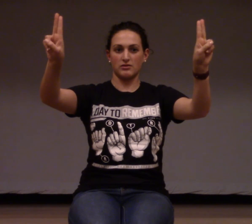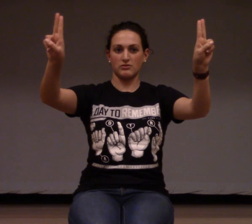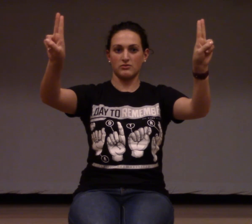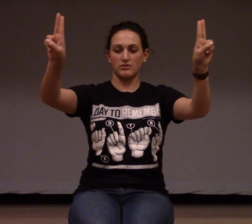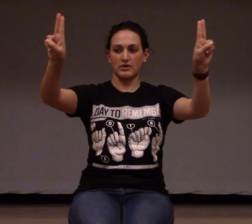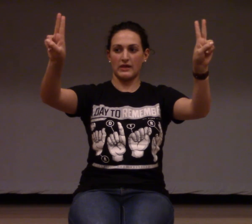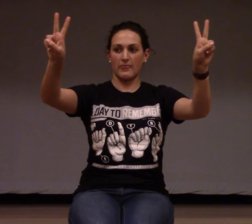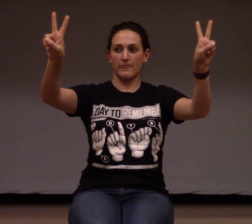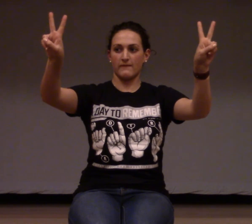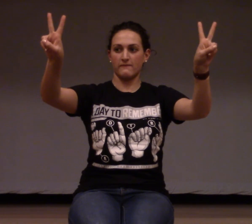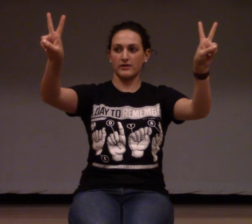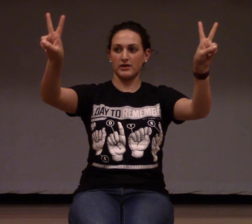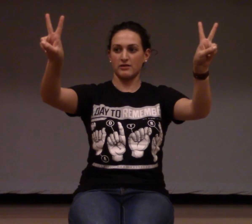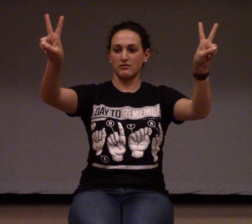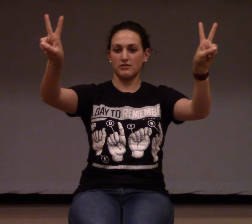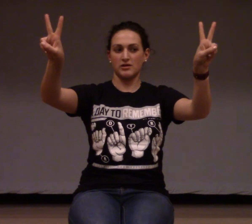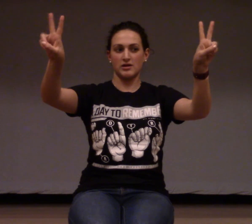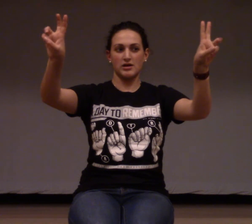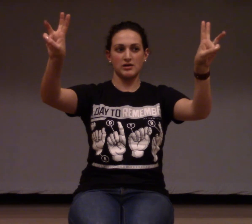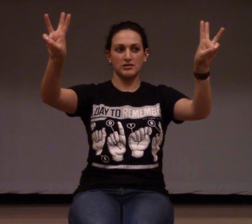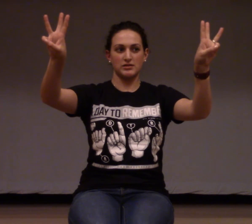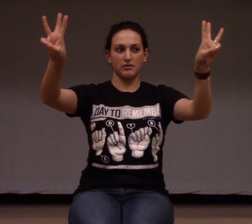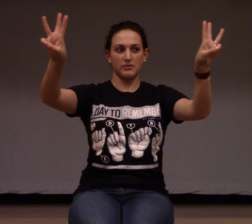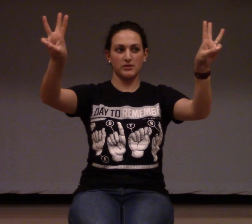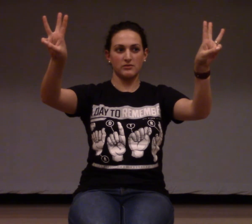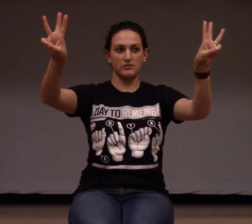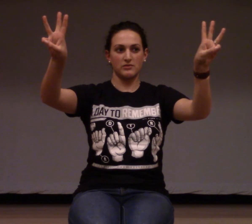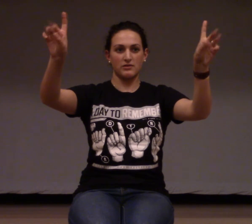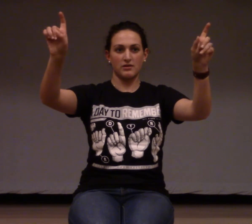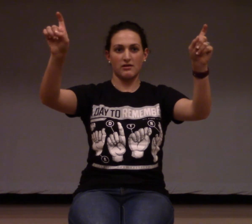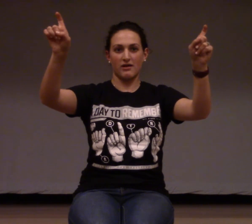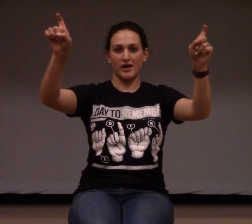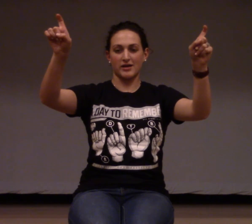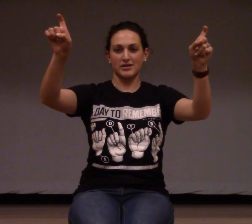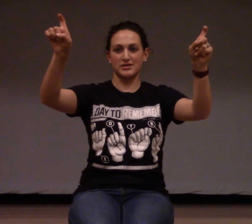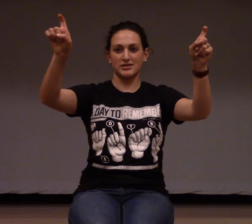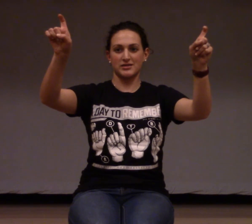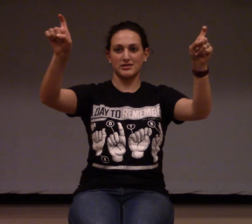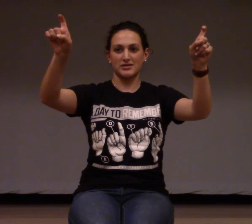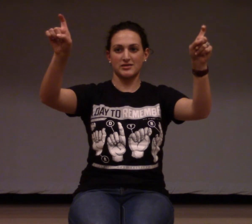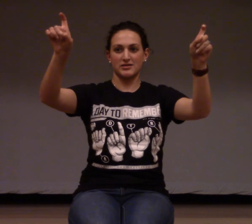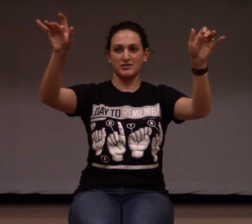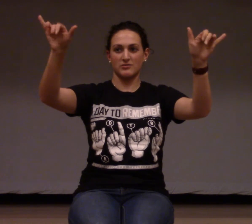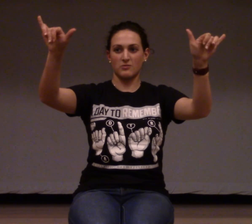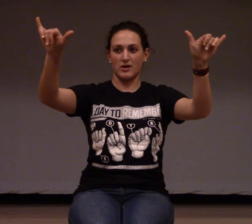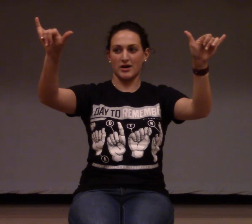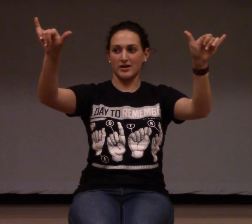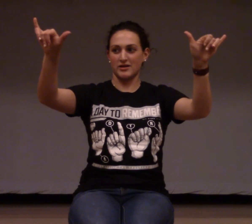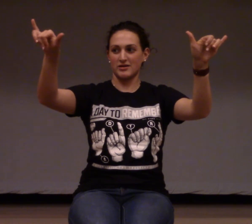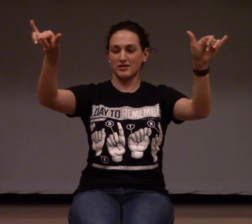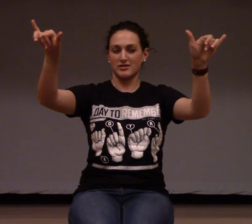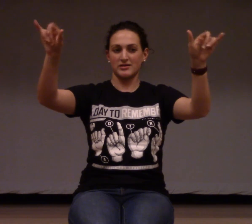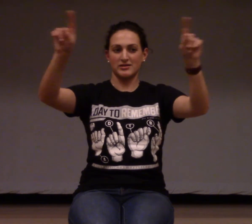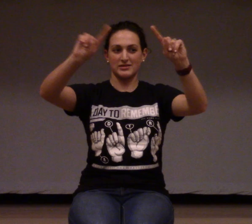U, V, W, X, Y, Z.